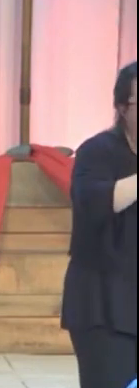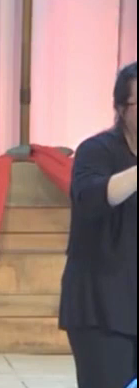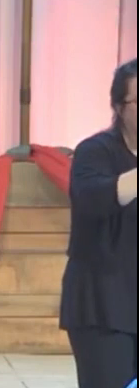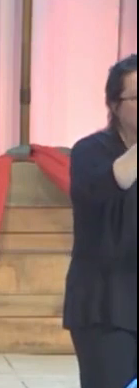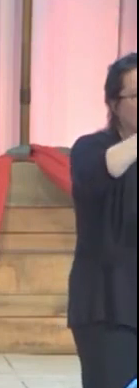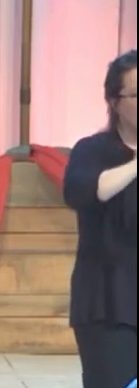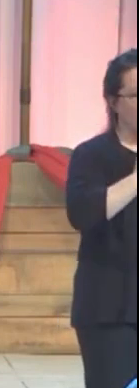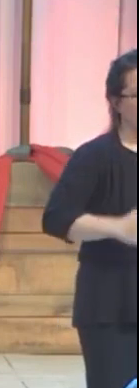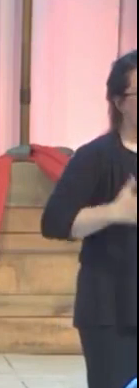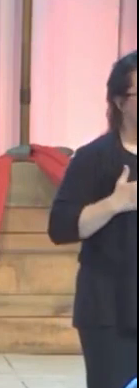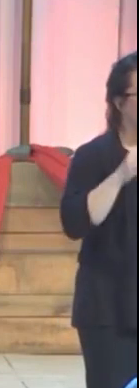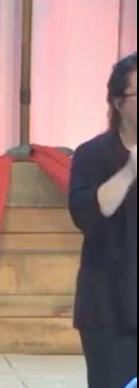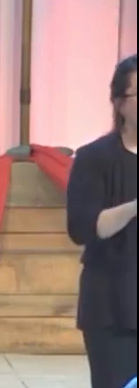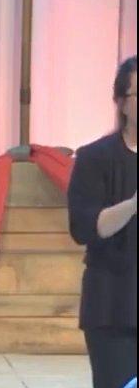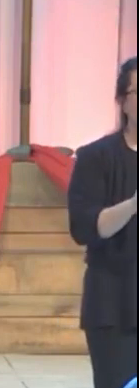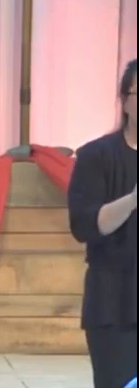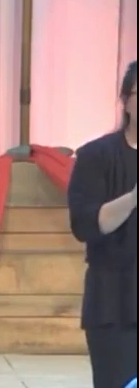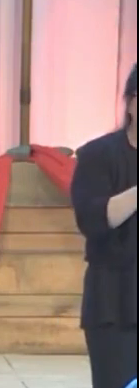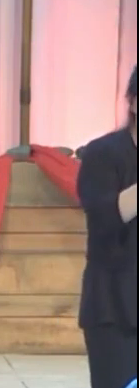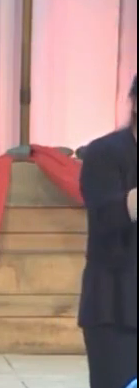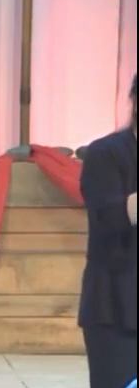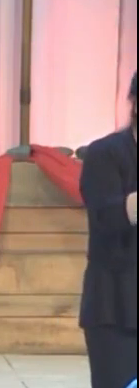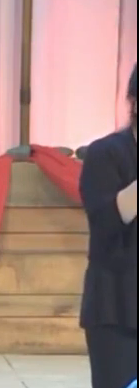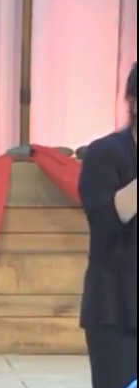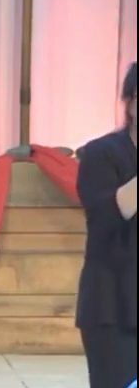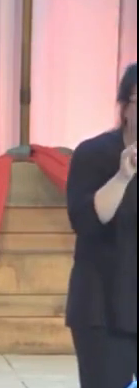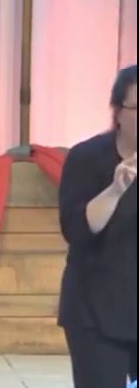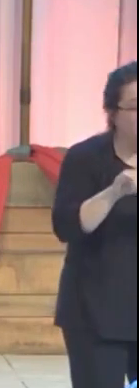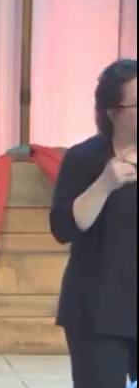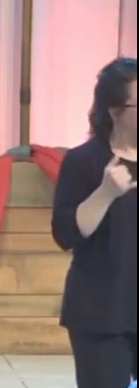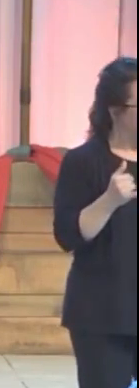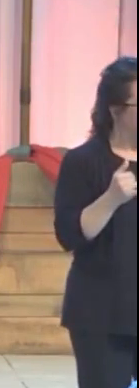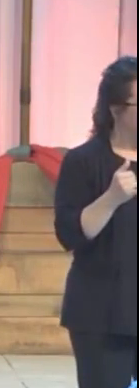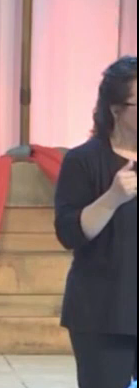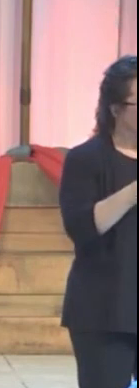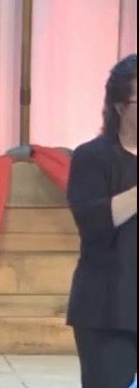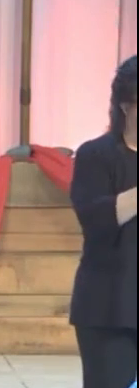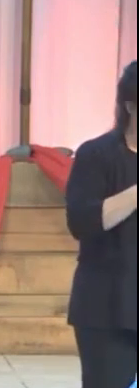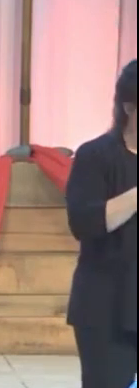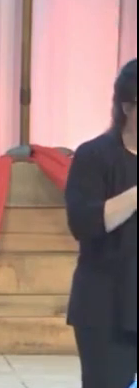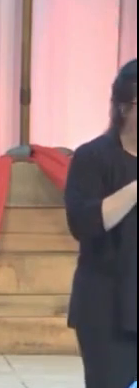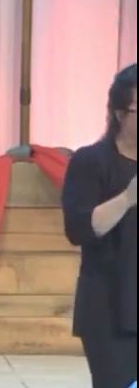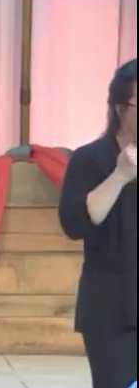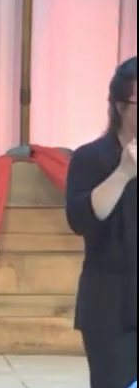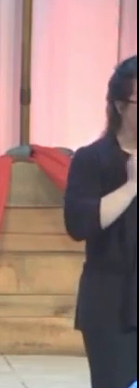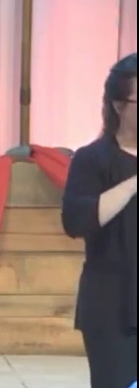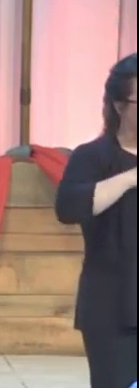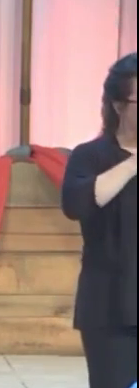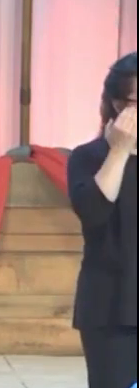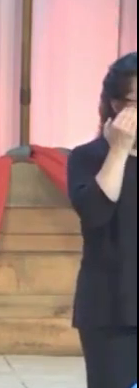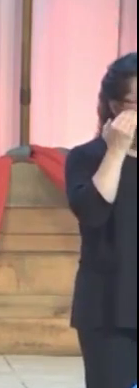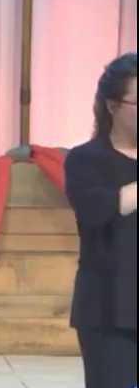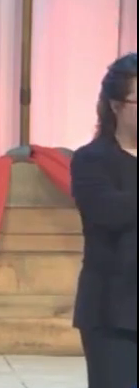our lives. We can often take it for granted, can we? But today, we really mark it. We heighten our spiritual awareness